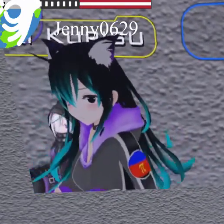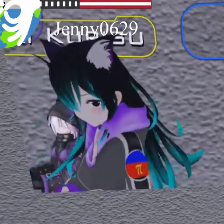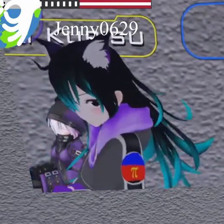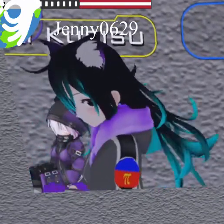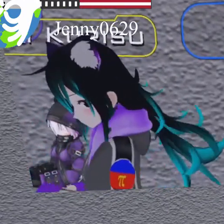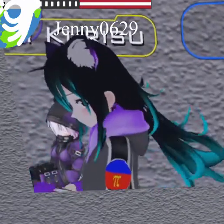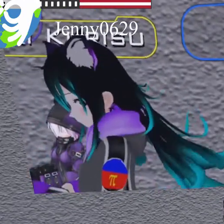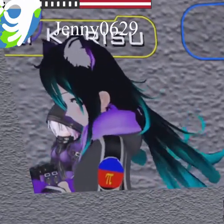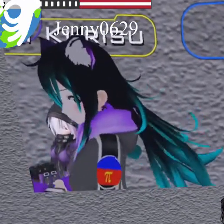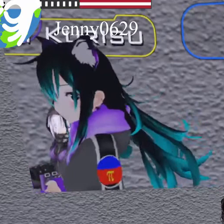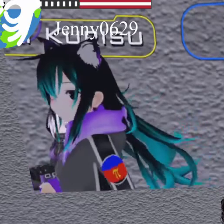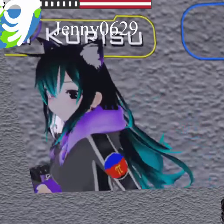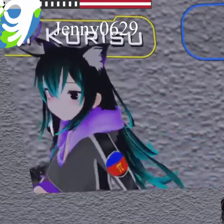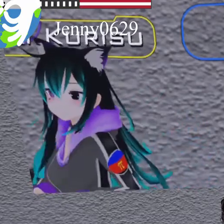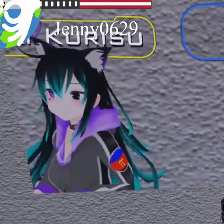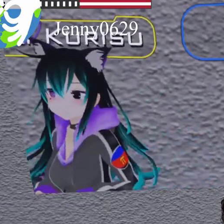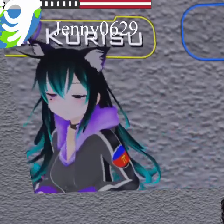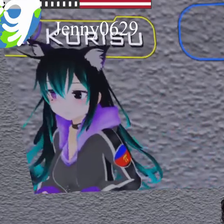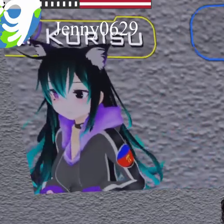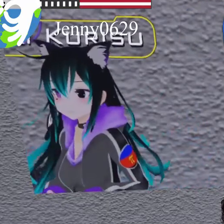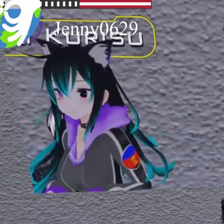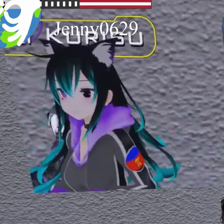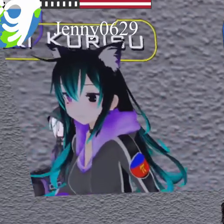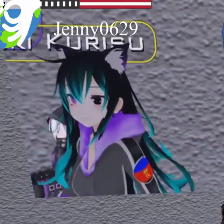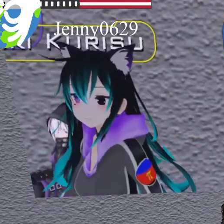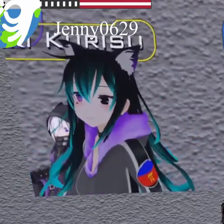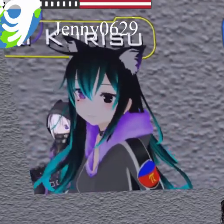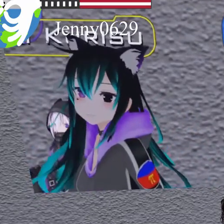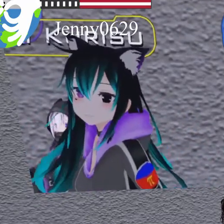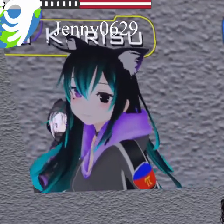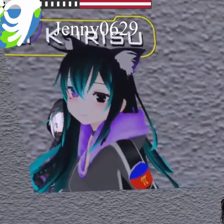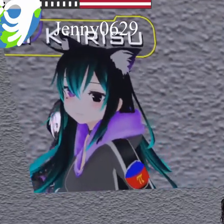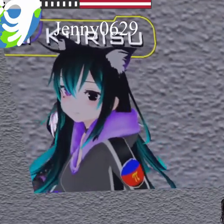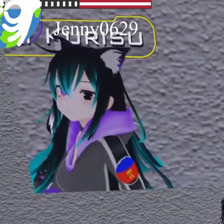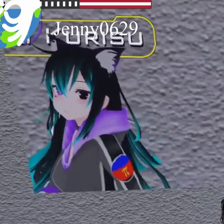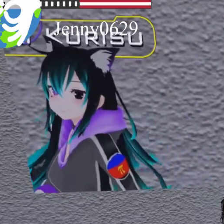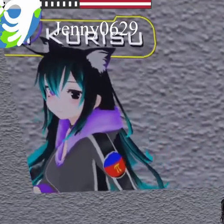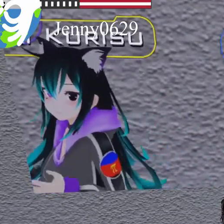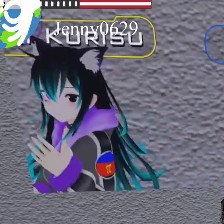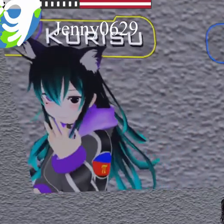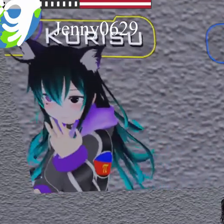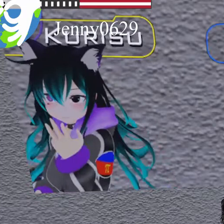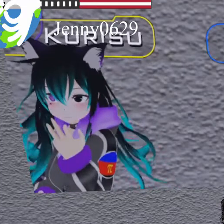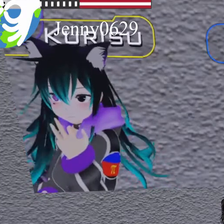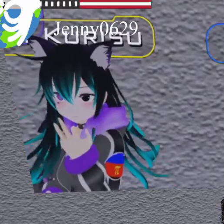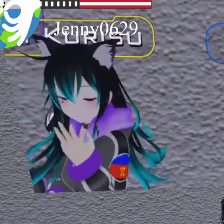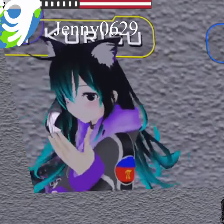actually 6 for my time. And then one other thing is choose your rock paper scissors fighter, because that's how we're gonna decide who's gonna go first.